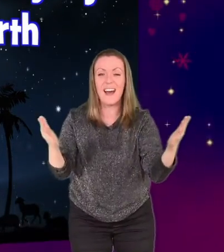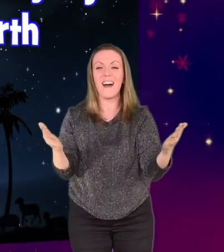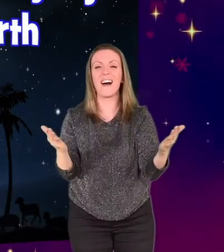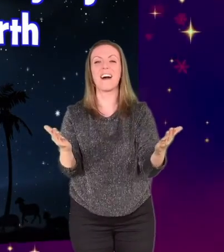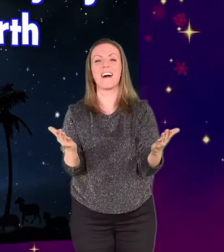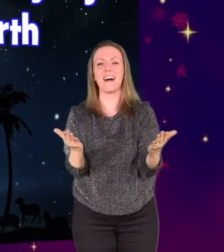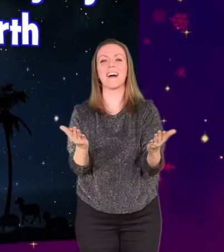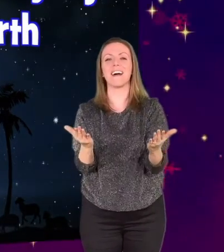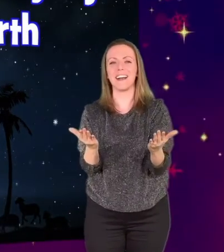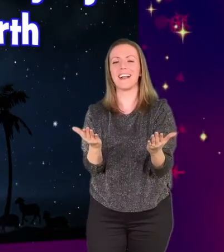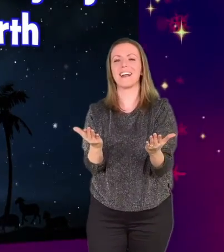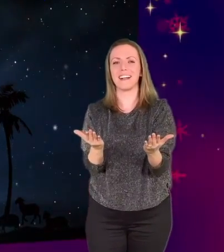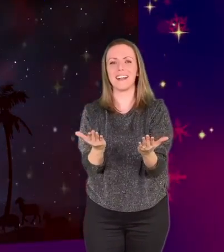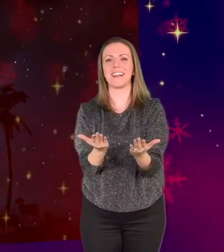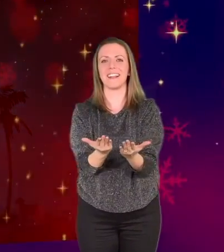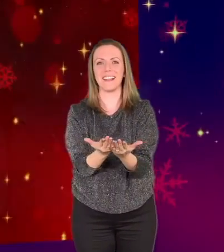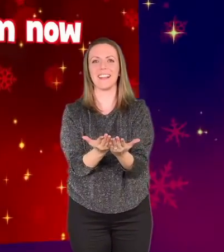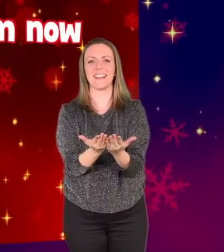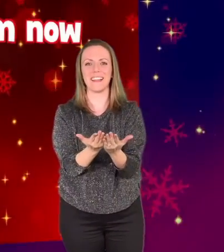earth